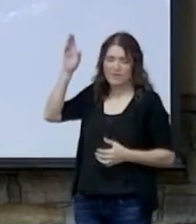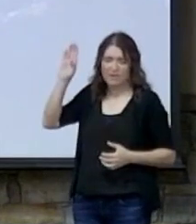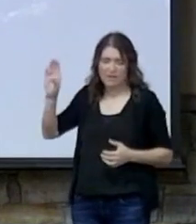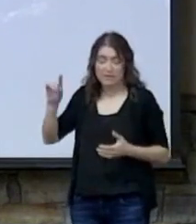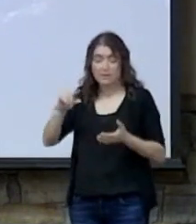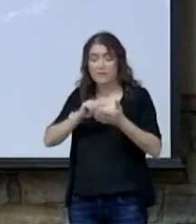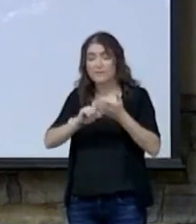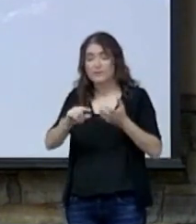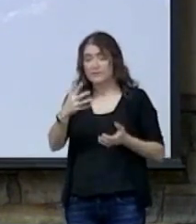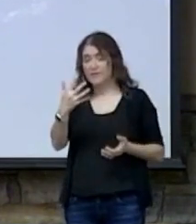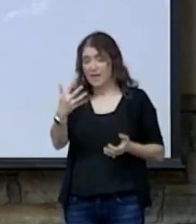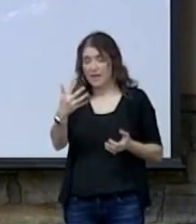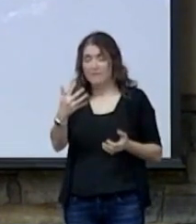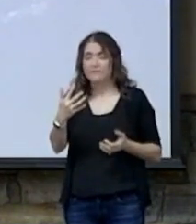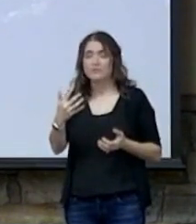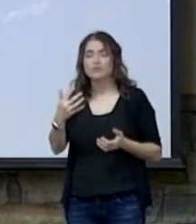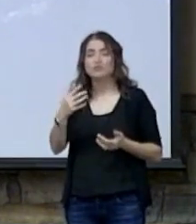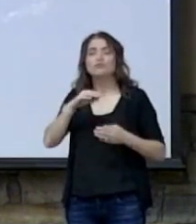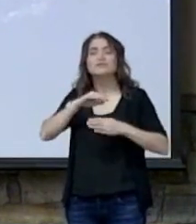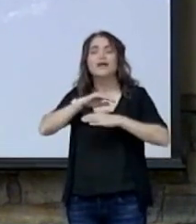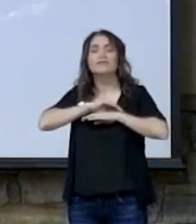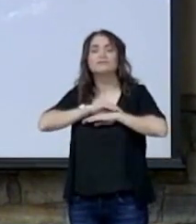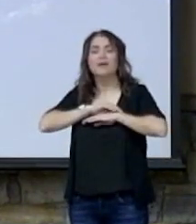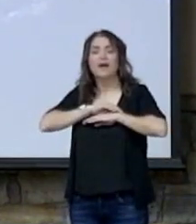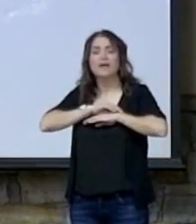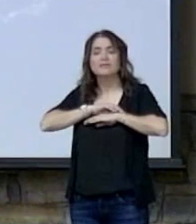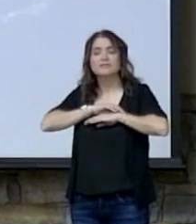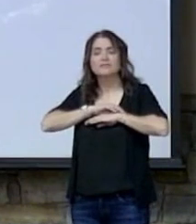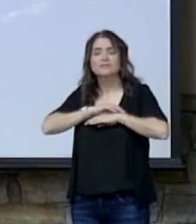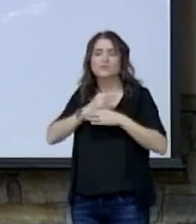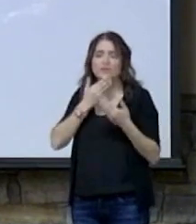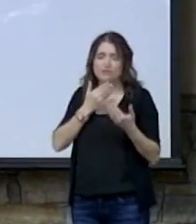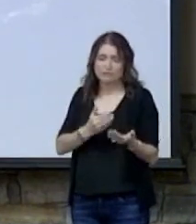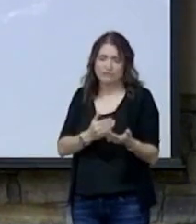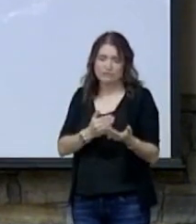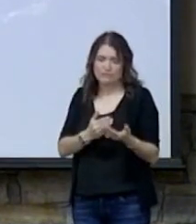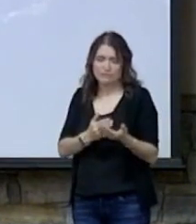5, who satisfies you with good.